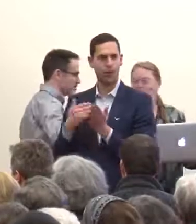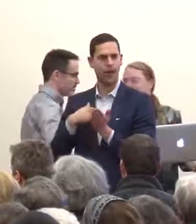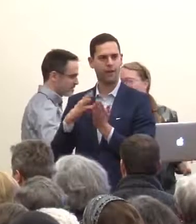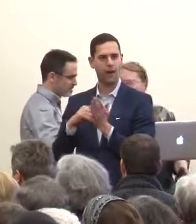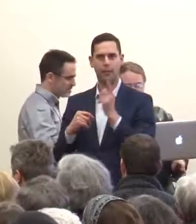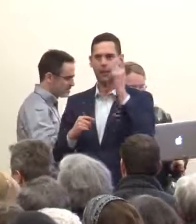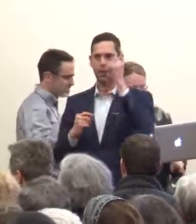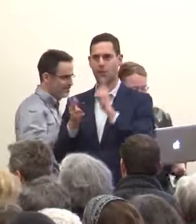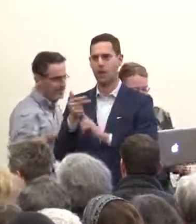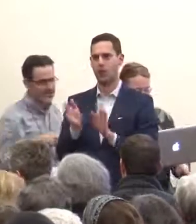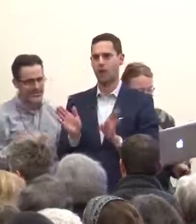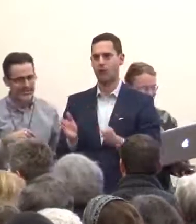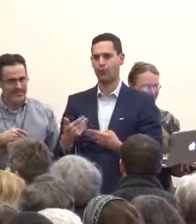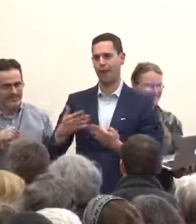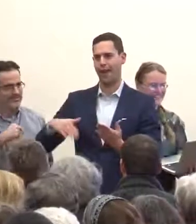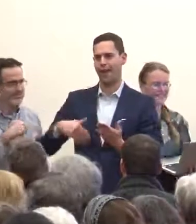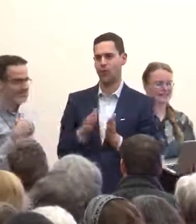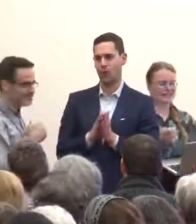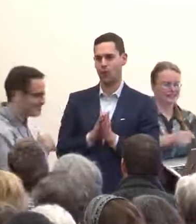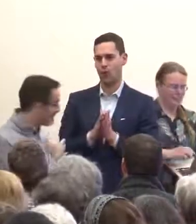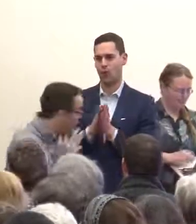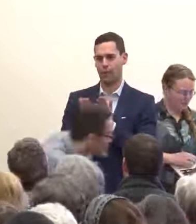unread. Anyway,